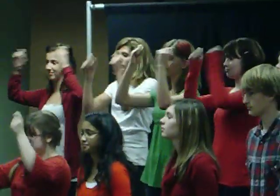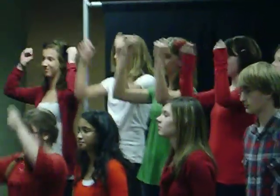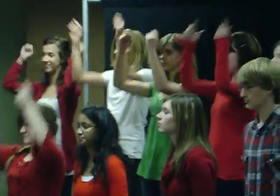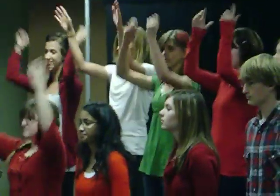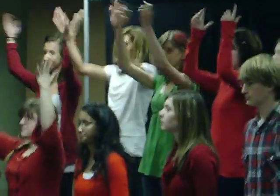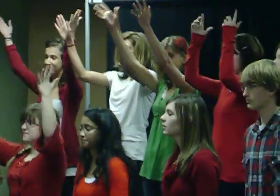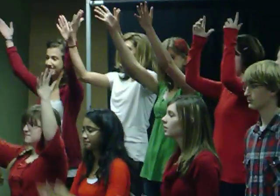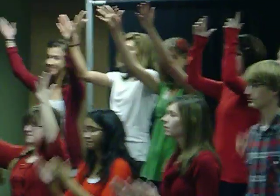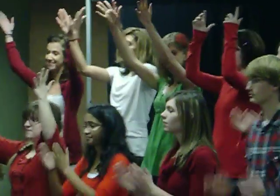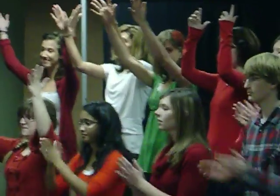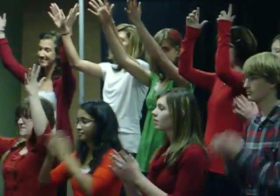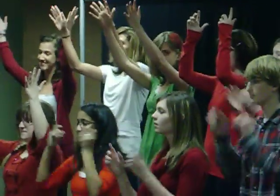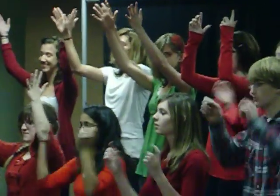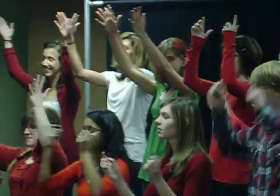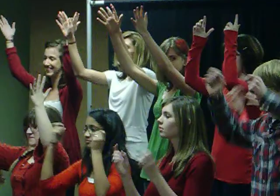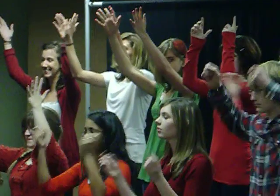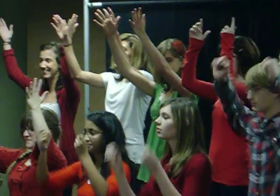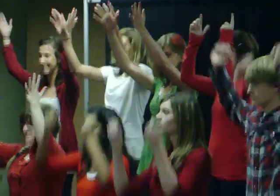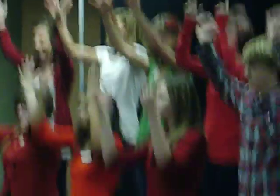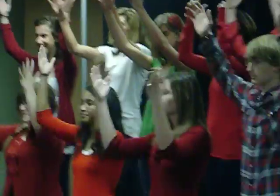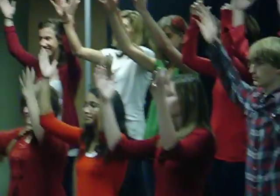Alleluia, Alleluia